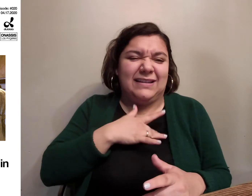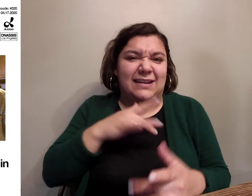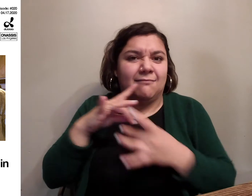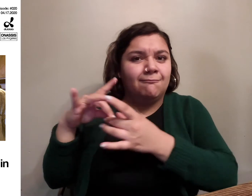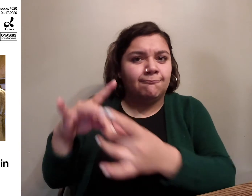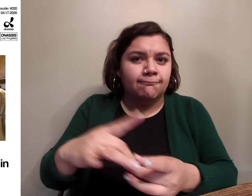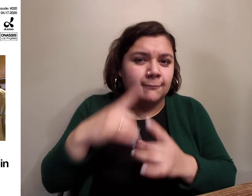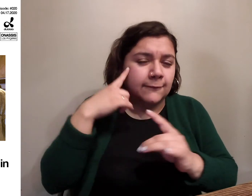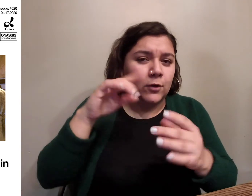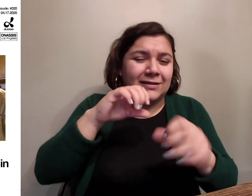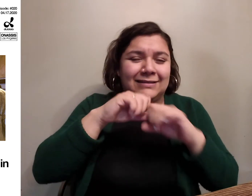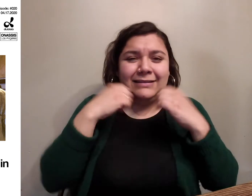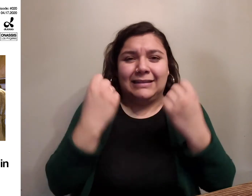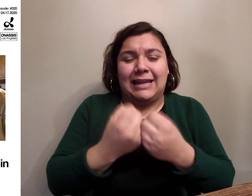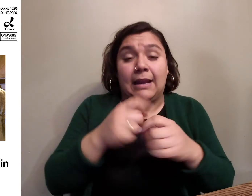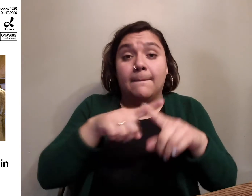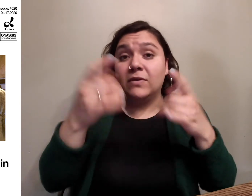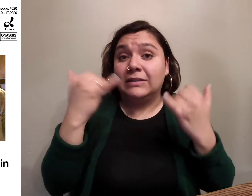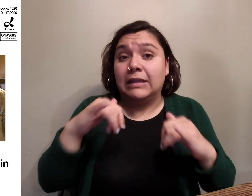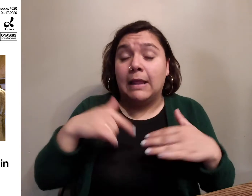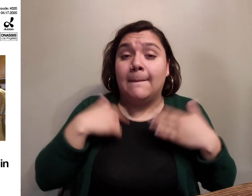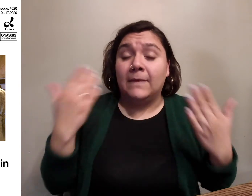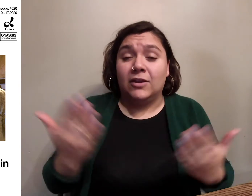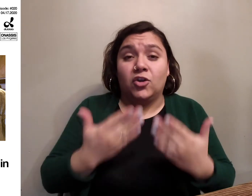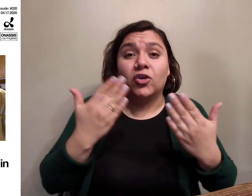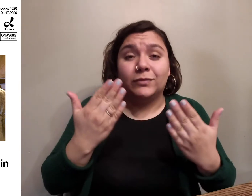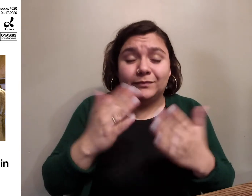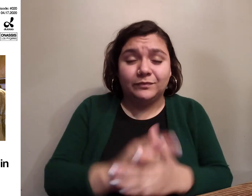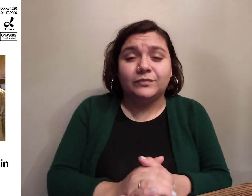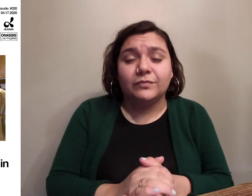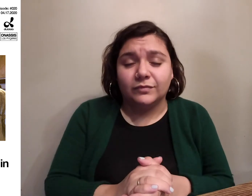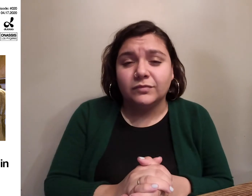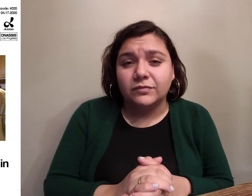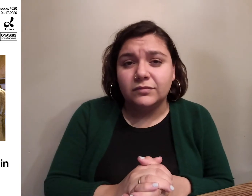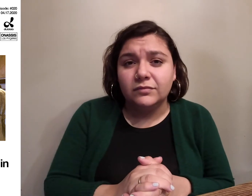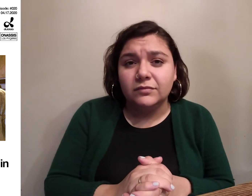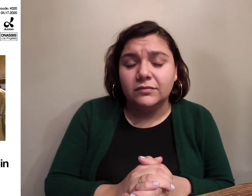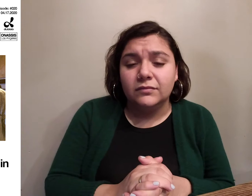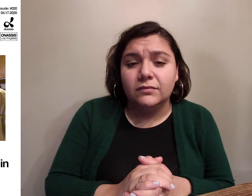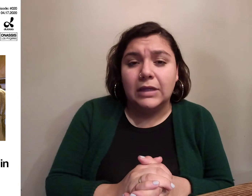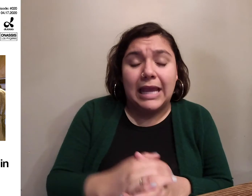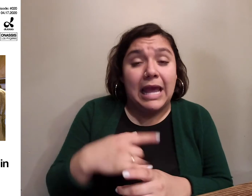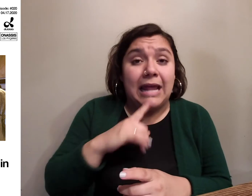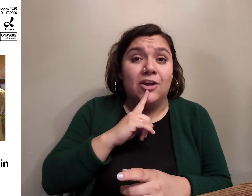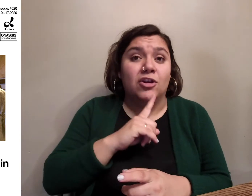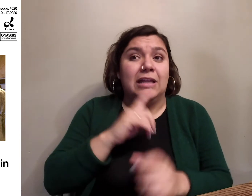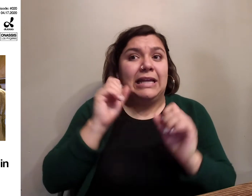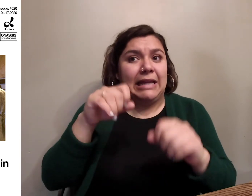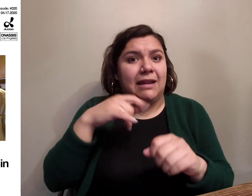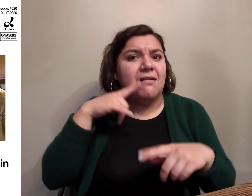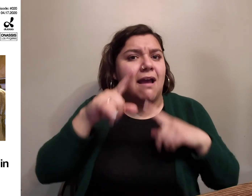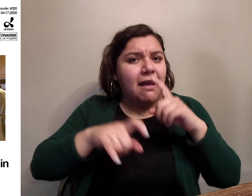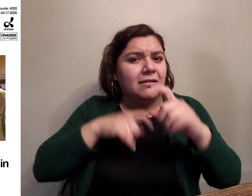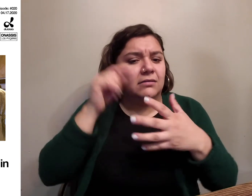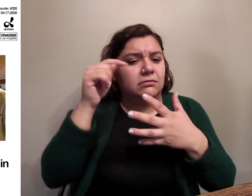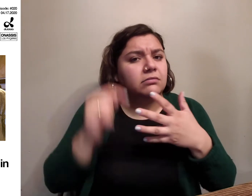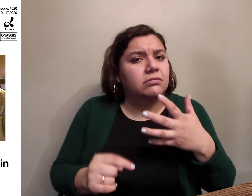I'm on the side of safety. Like, and I could indulge in asking these questions.